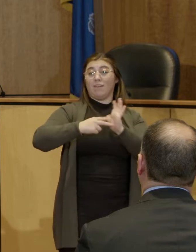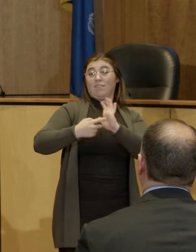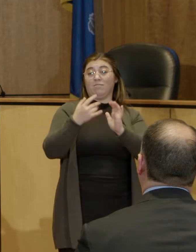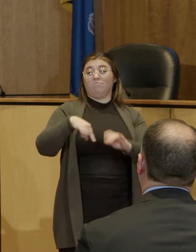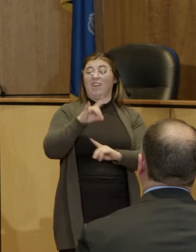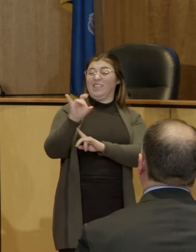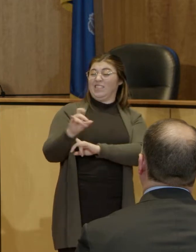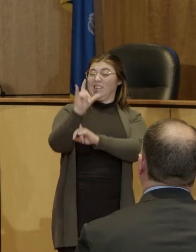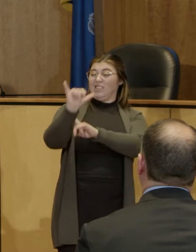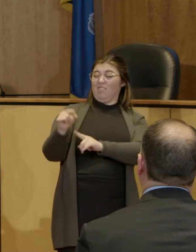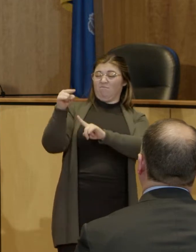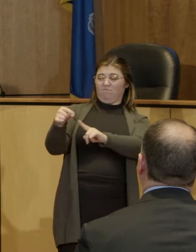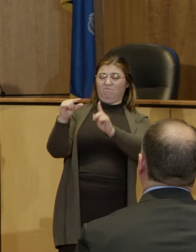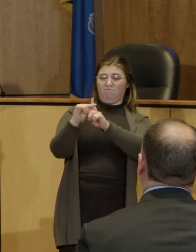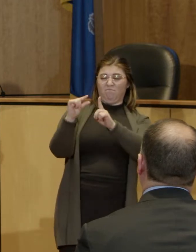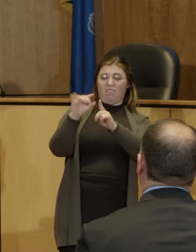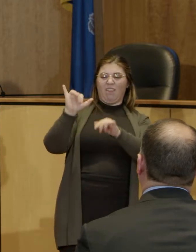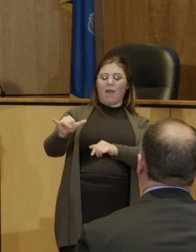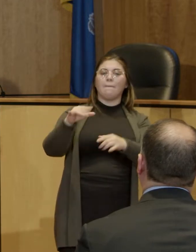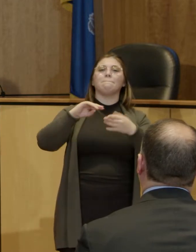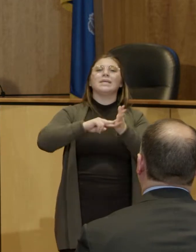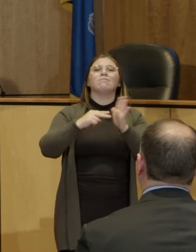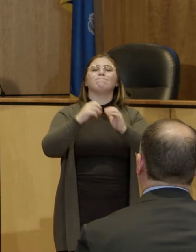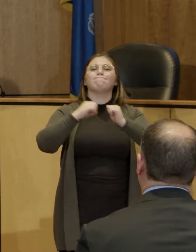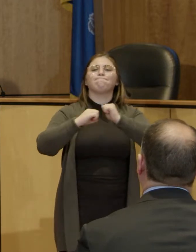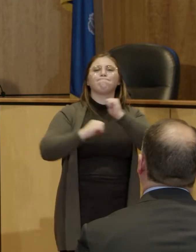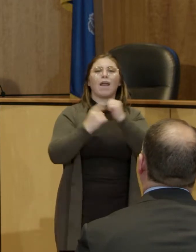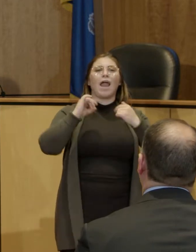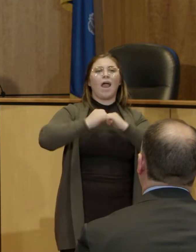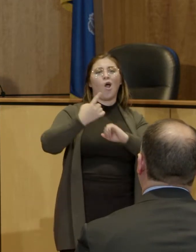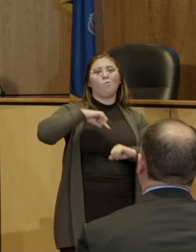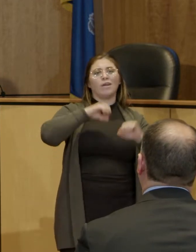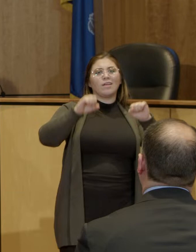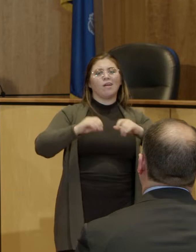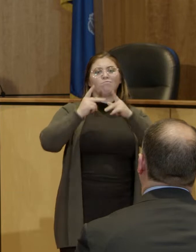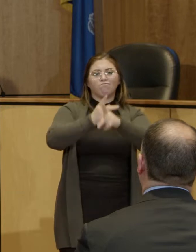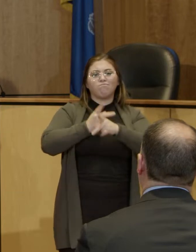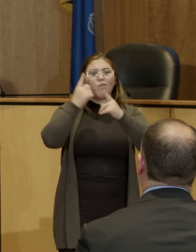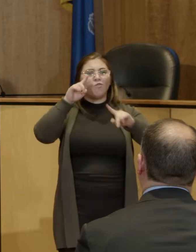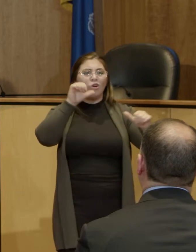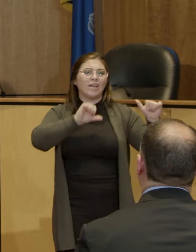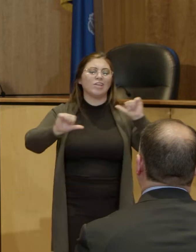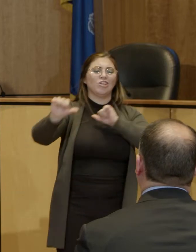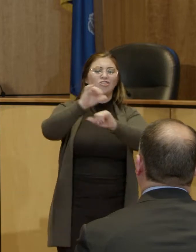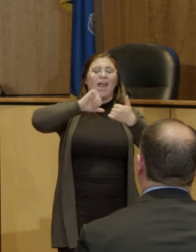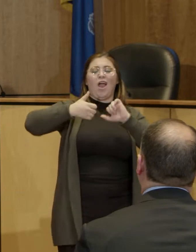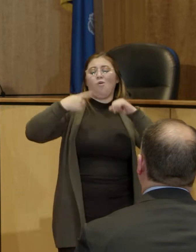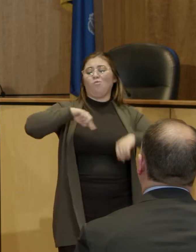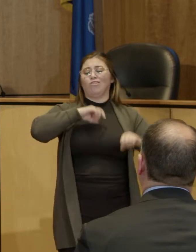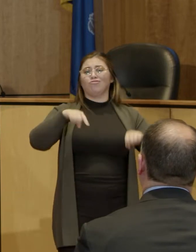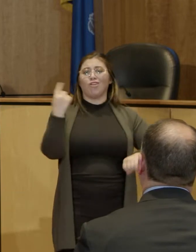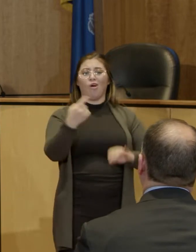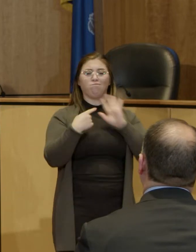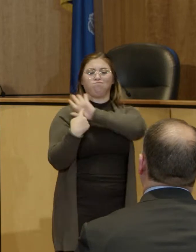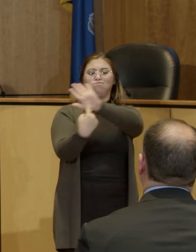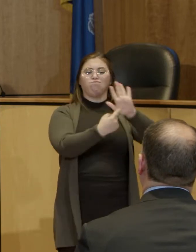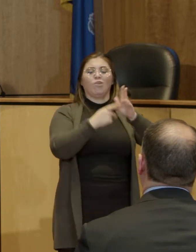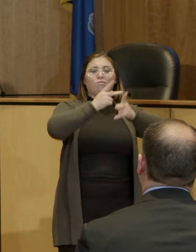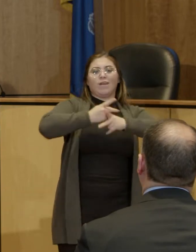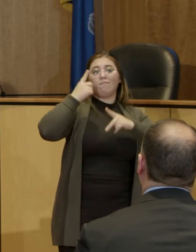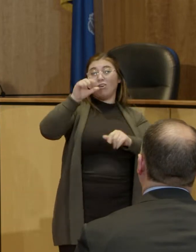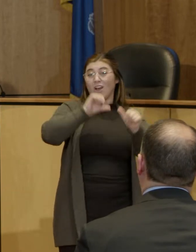about dignity in these terms, it can become the foundation for how we get to treat one another, how we should always model and be treated and to treat one